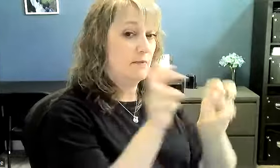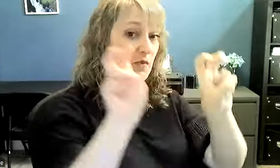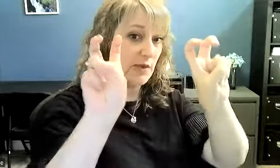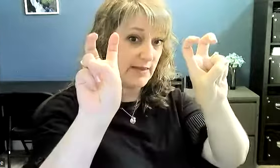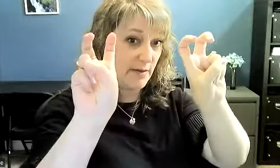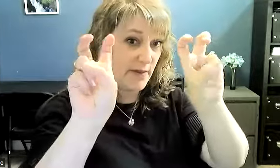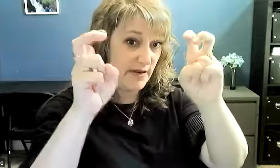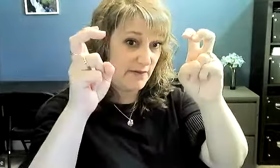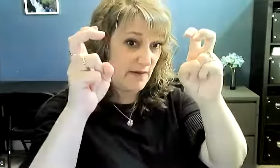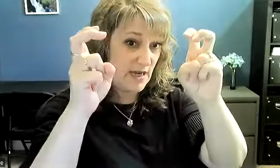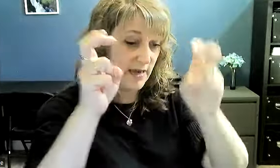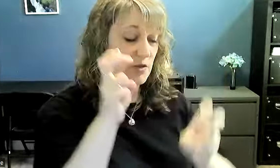So again, that bent V handshake.